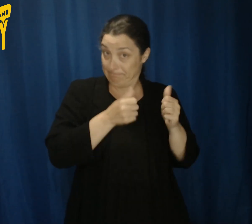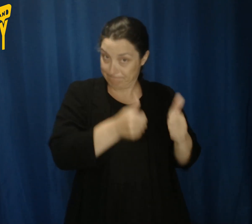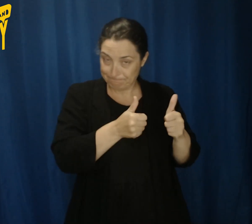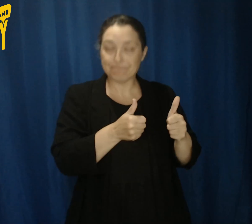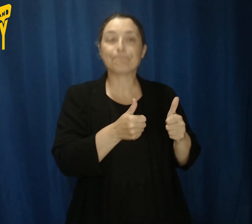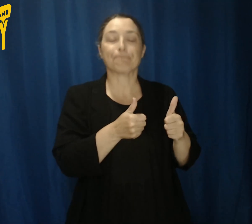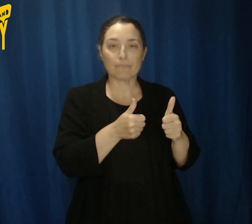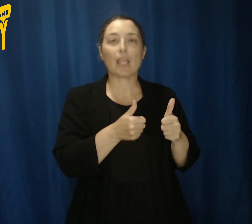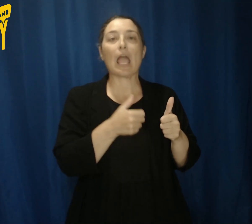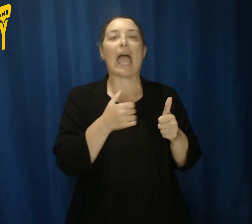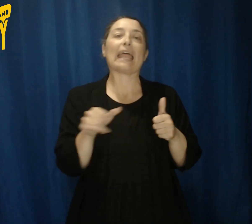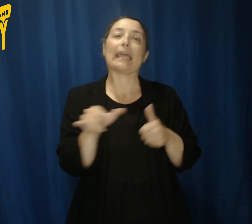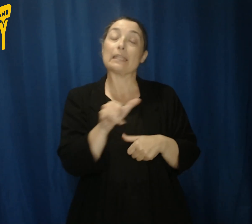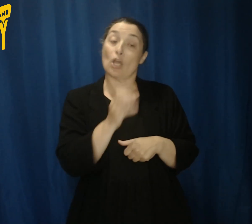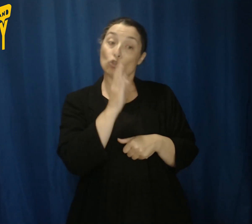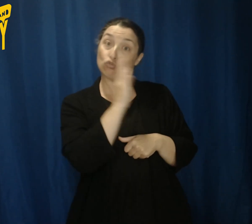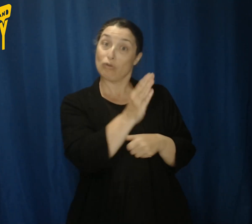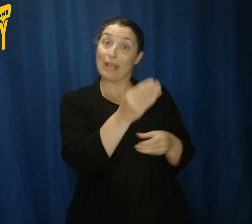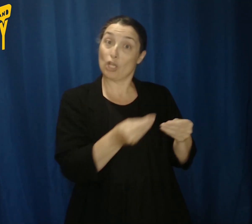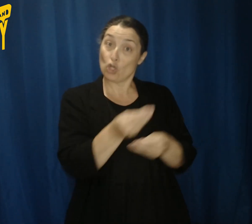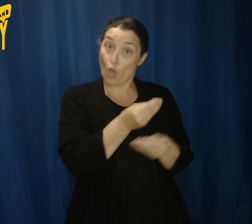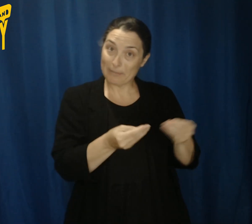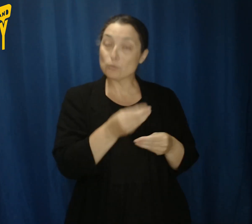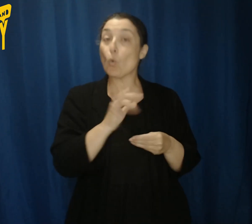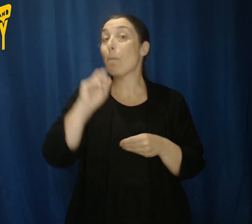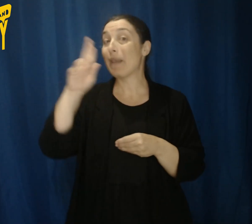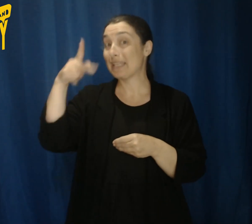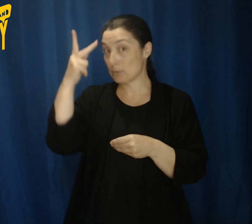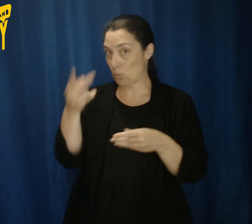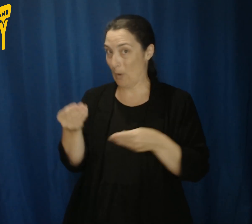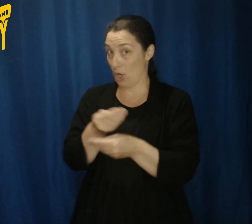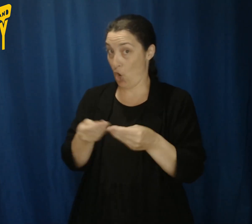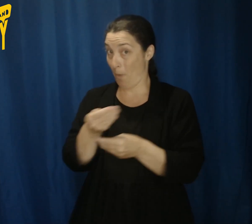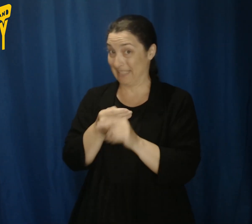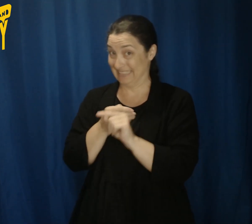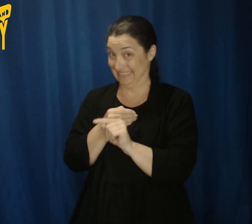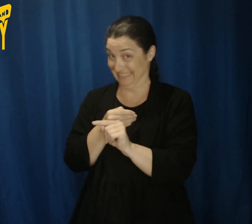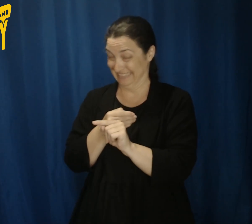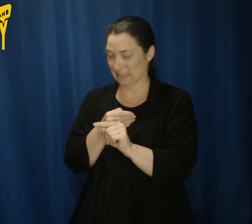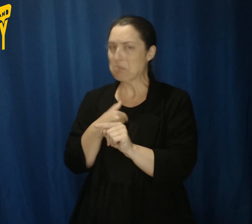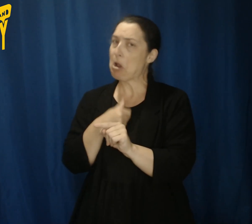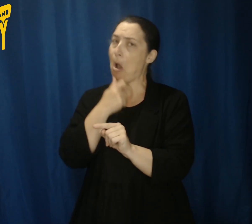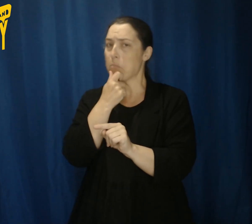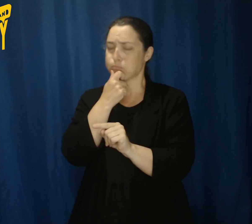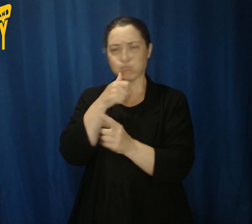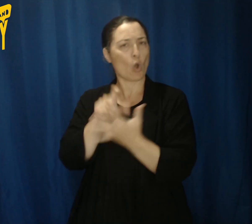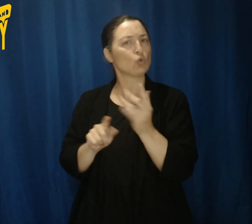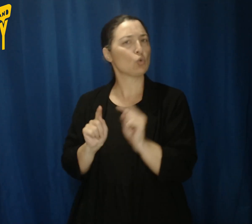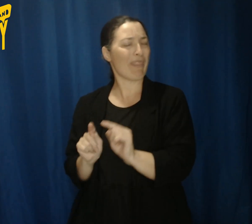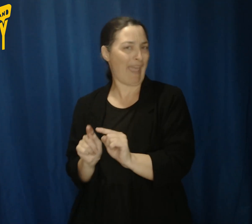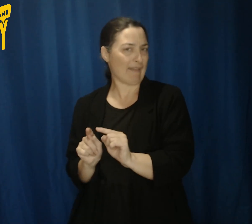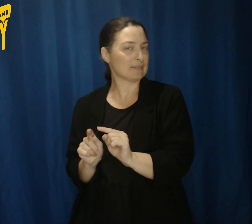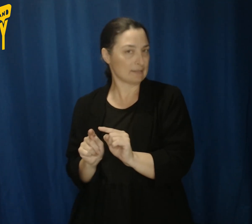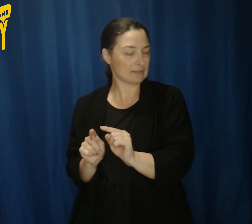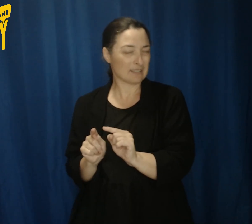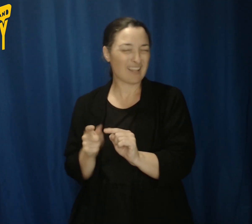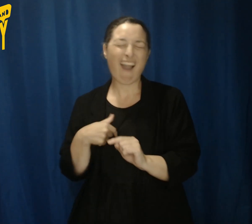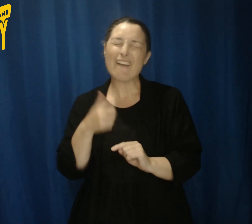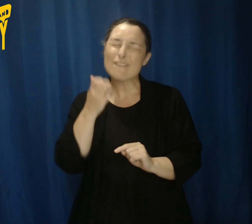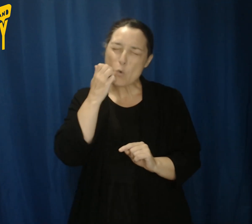straight economics strand or you could do the political economics strand. And I said, yeah, no, I'll do that. And one thing I've always argued about